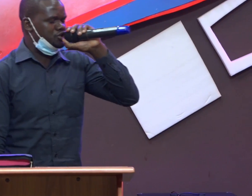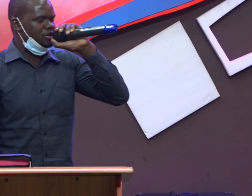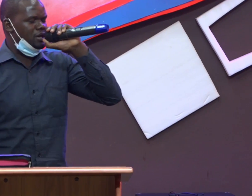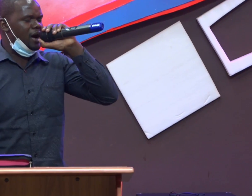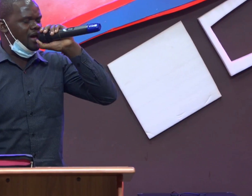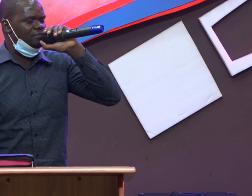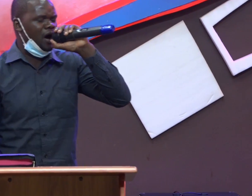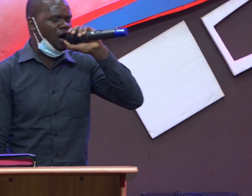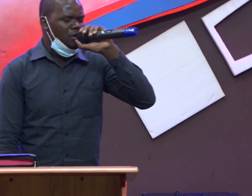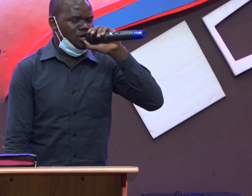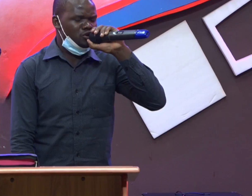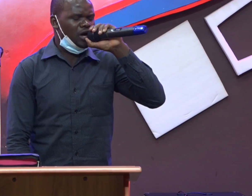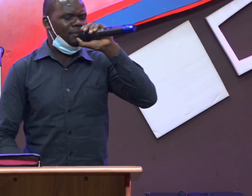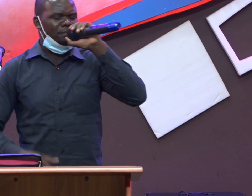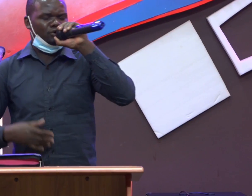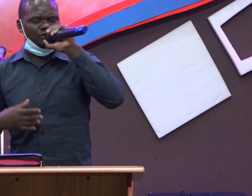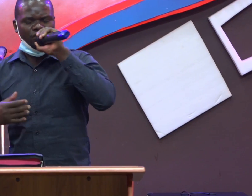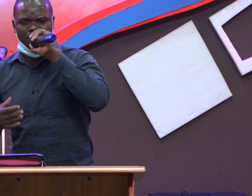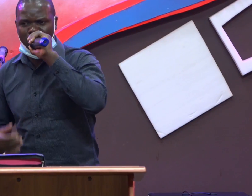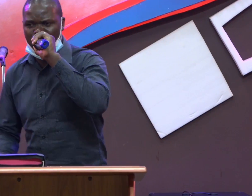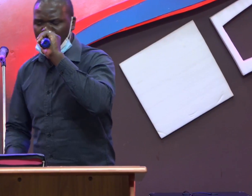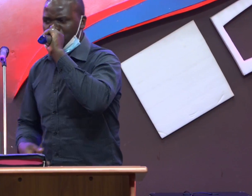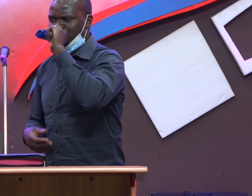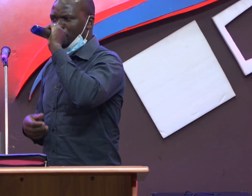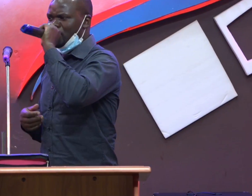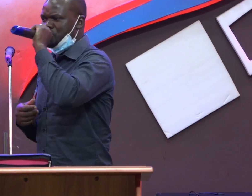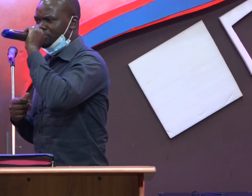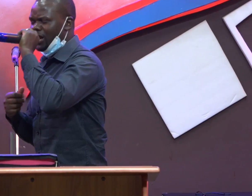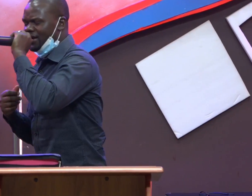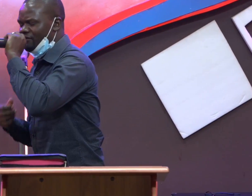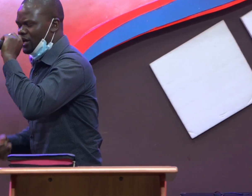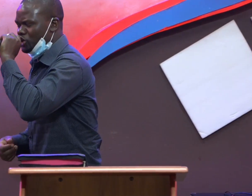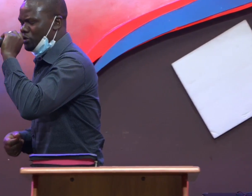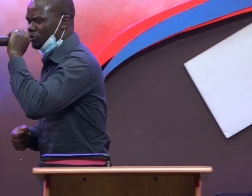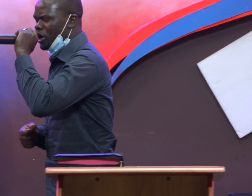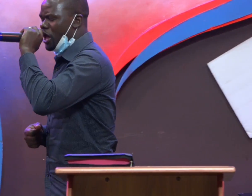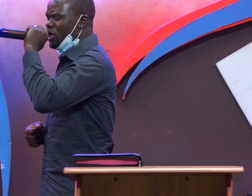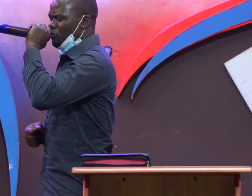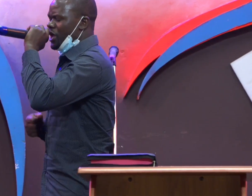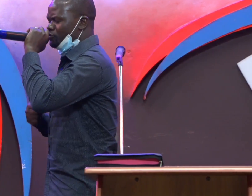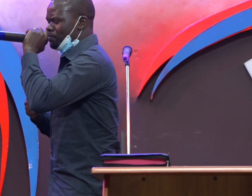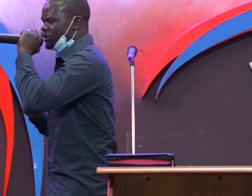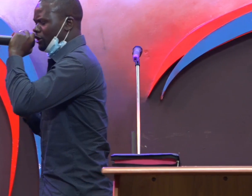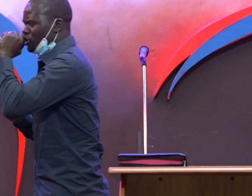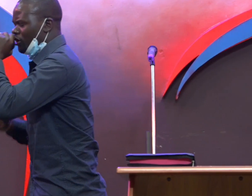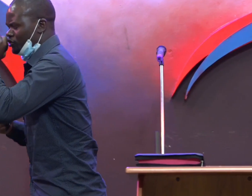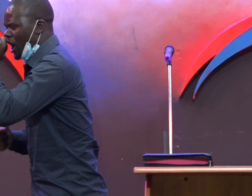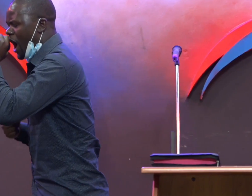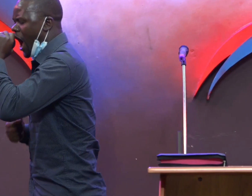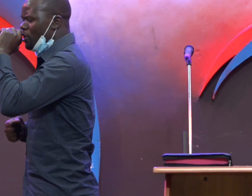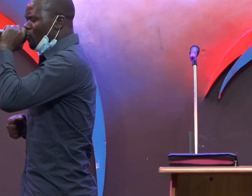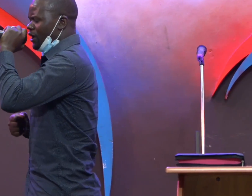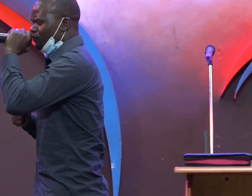and cleanse me, my helper. May you come and purify me with your precious blood, heavenly King of glory. We have spent a lot